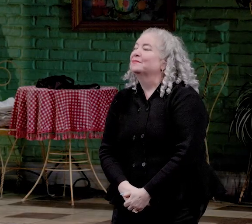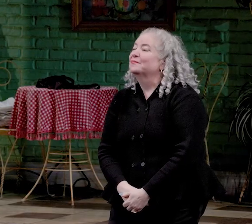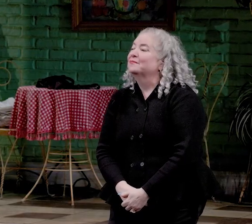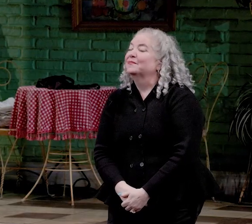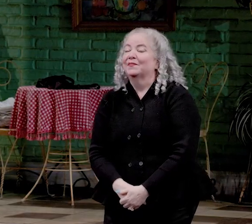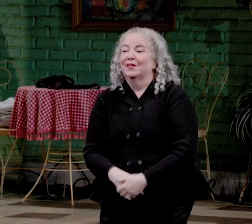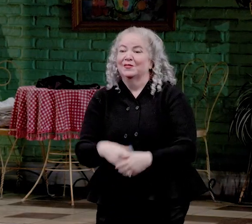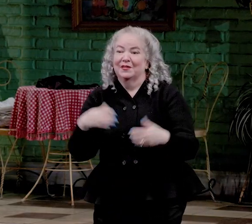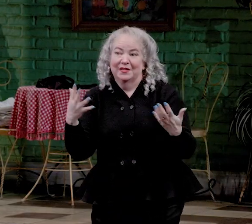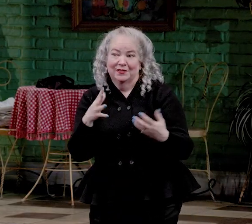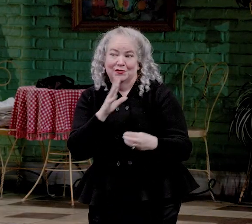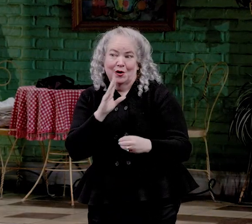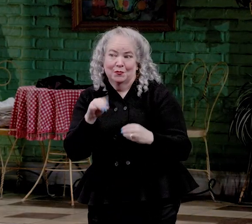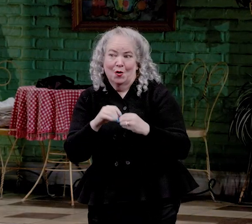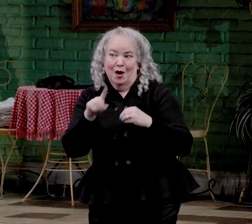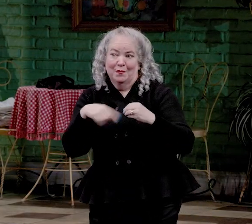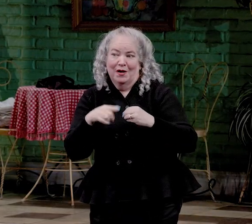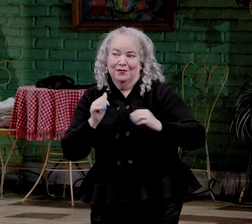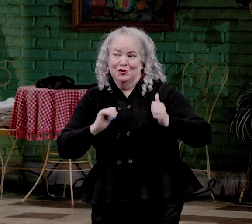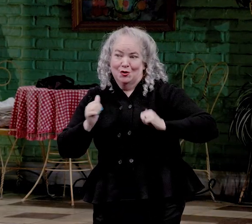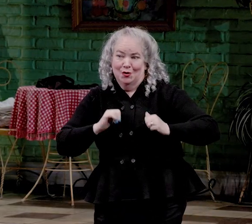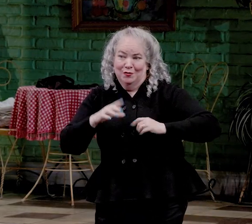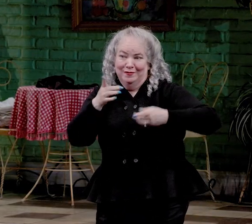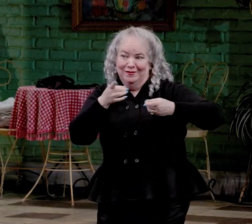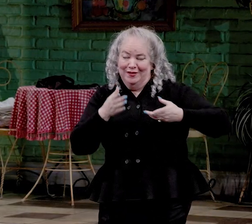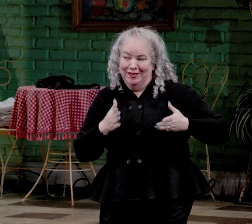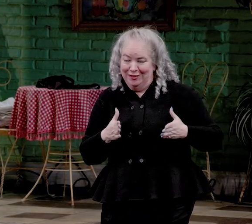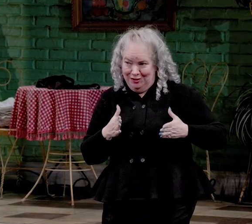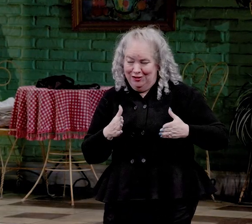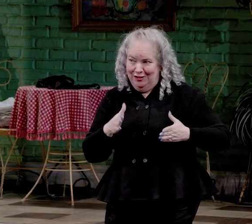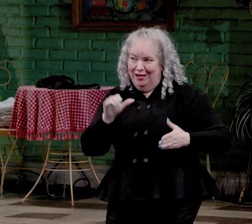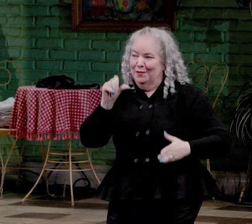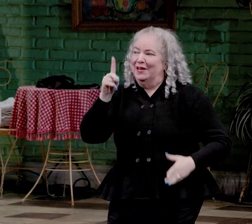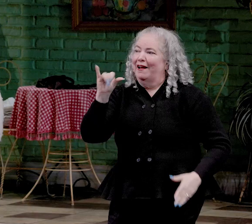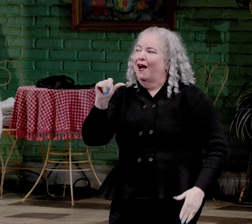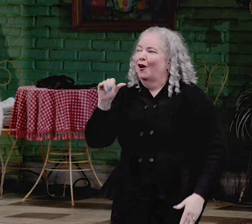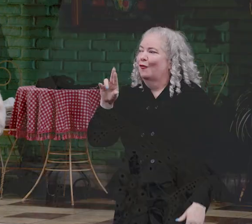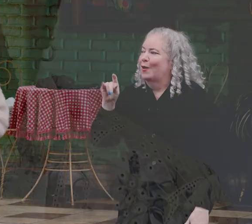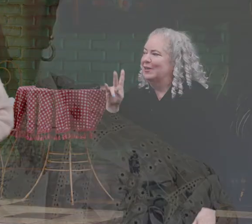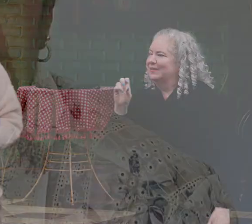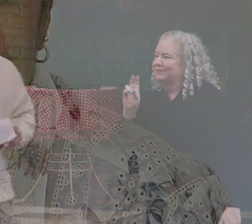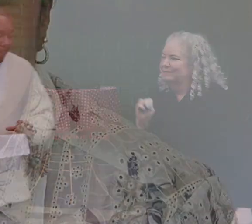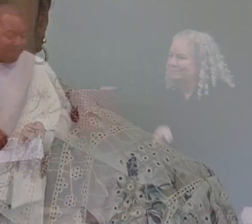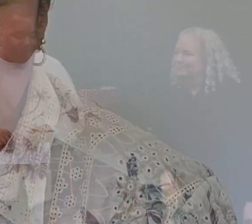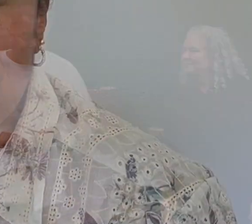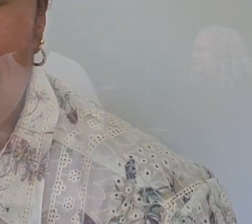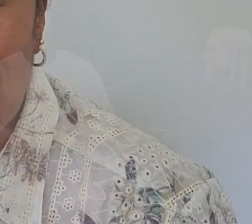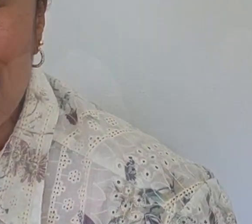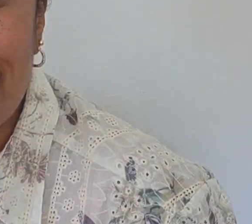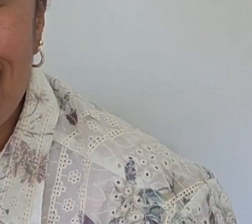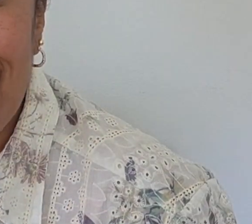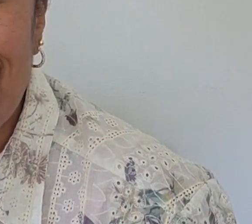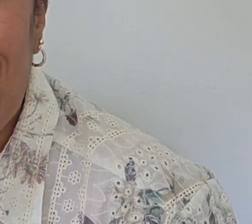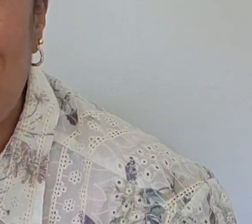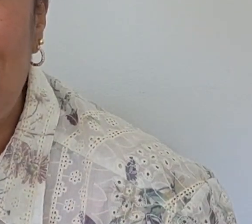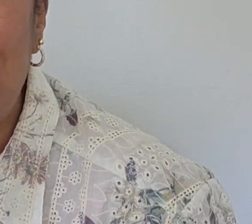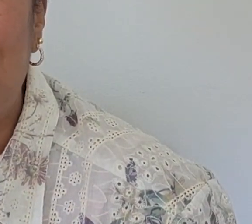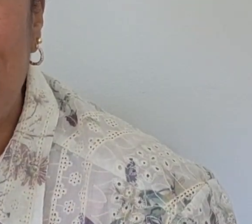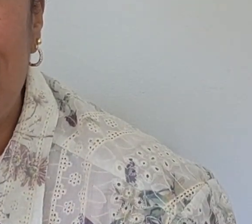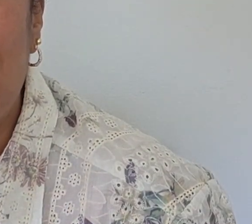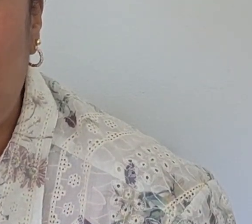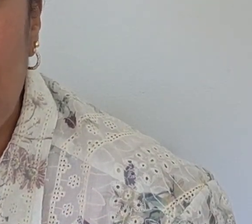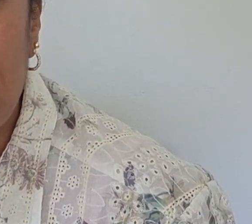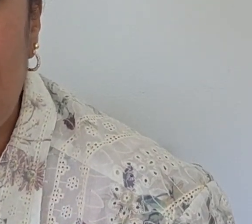And so here to tell us more about the show is director Amina Robinson. Hello, my name is Amina Robinson, and I will